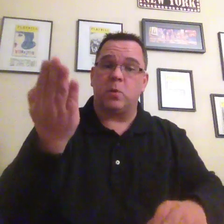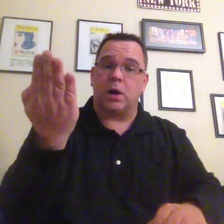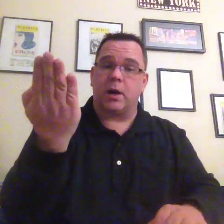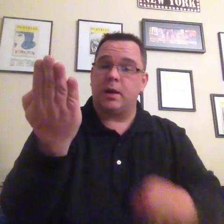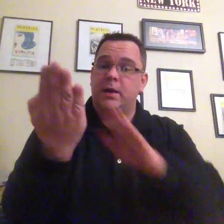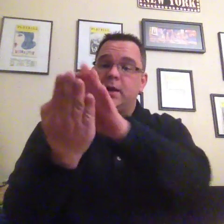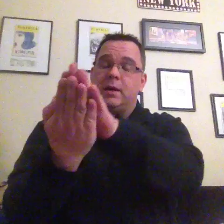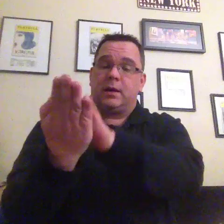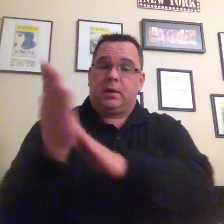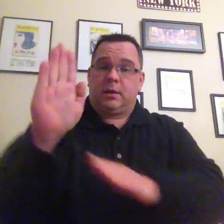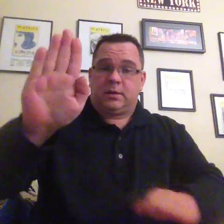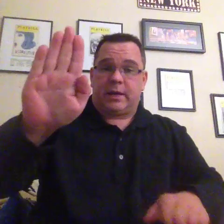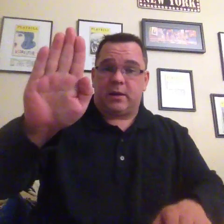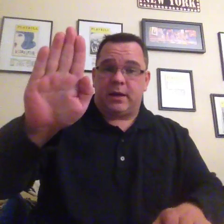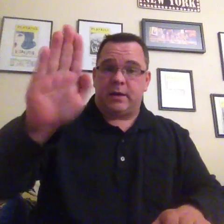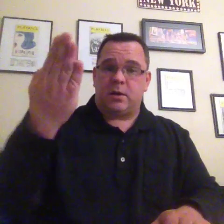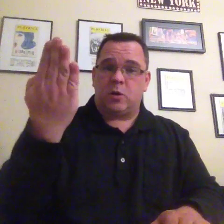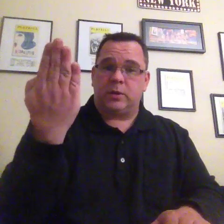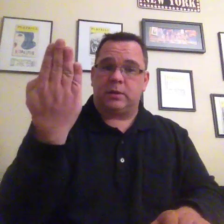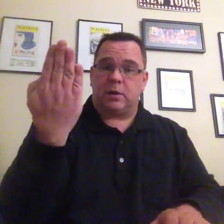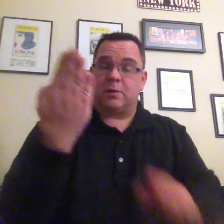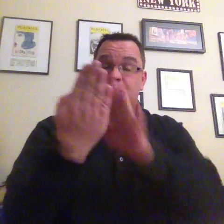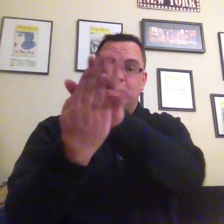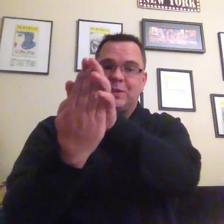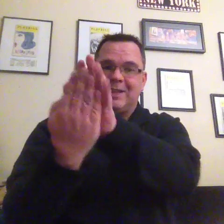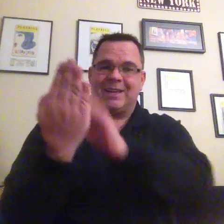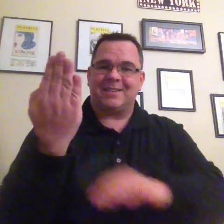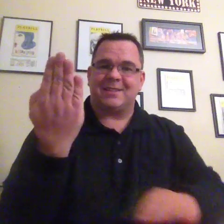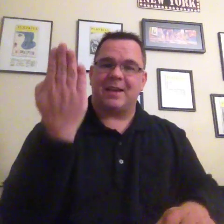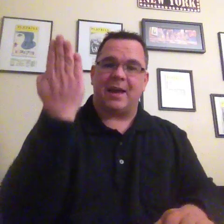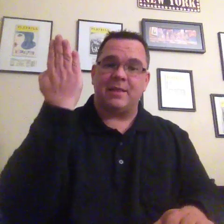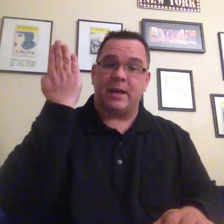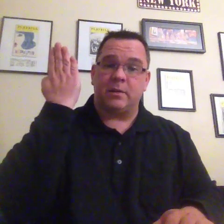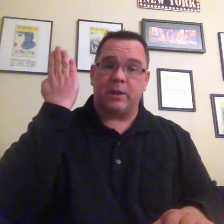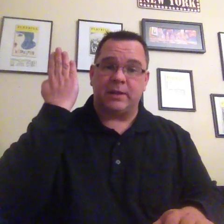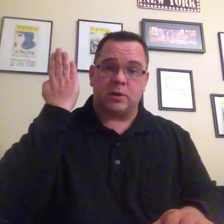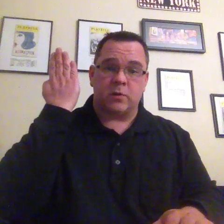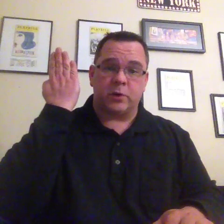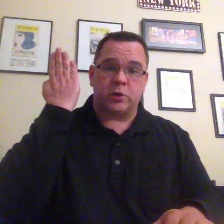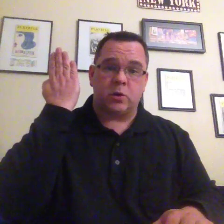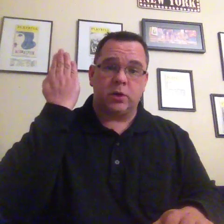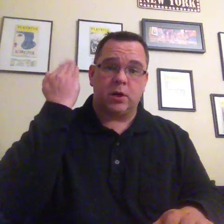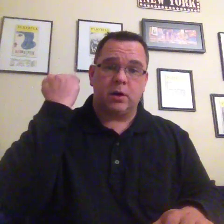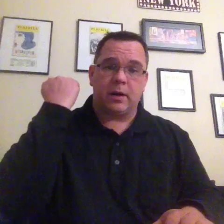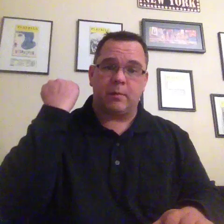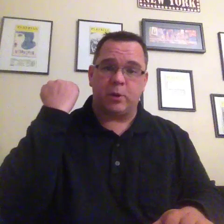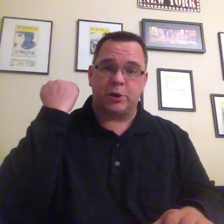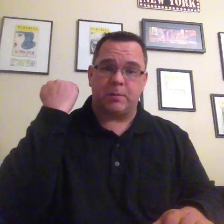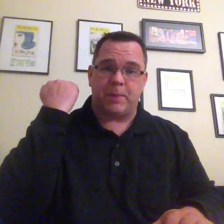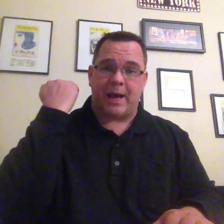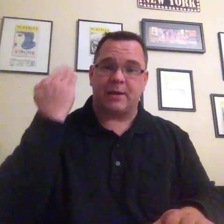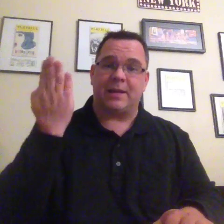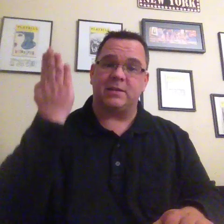before. Take your hand, open or close like this, and then place it over your shoulder and push it back. That's